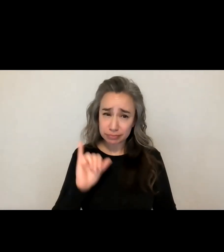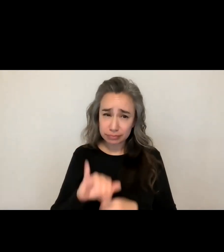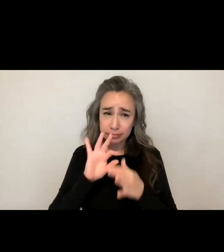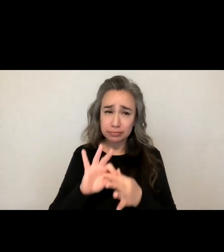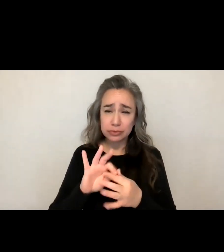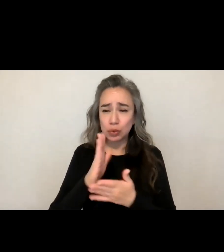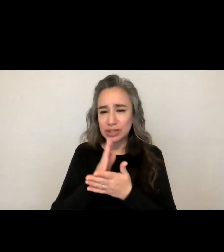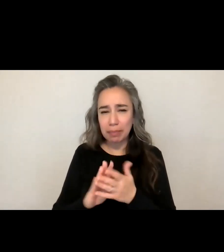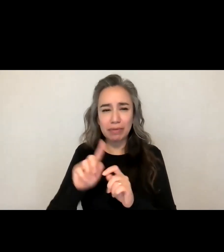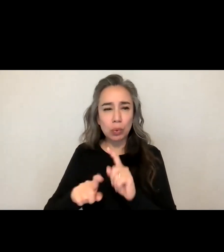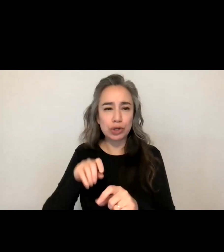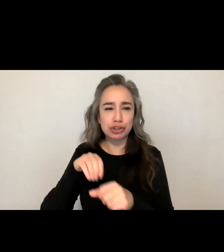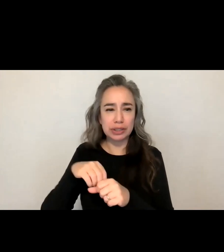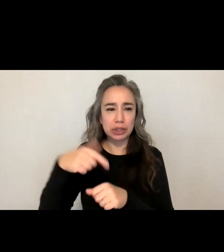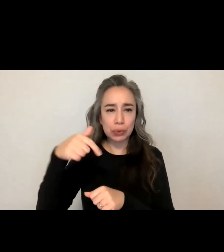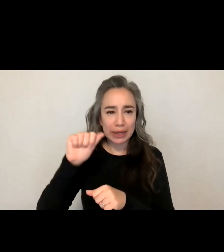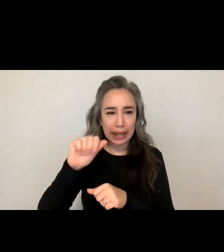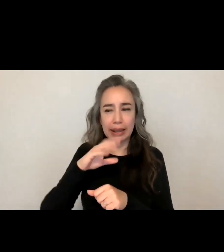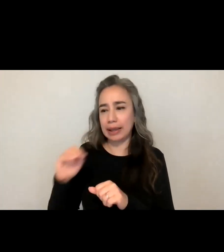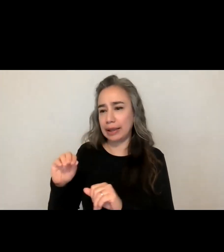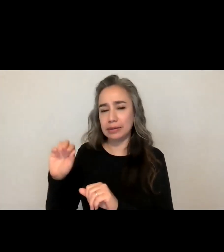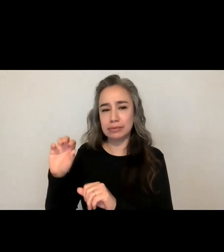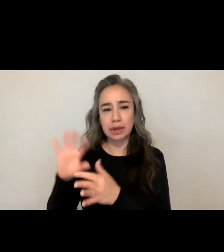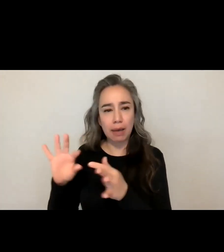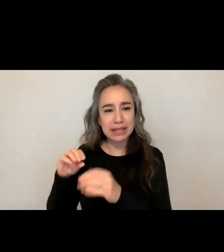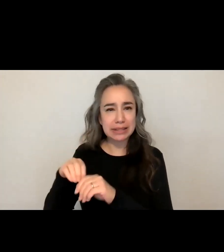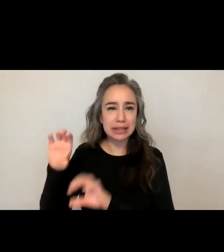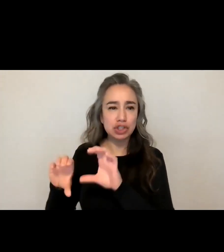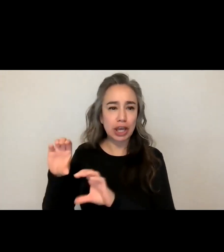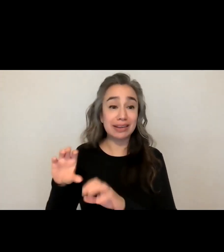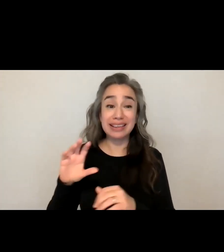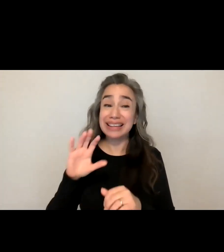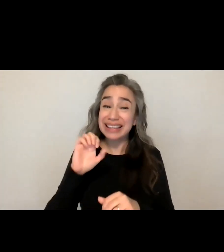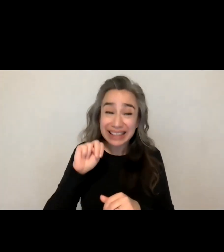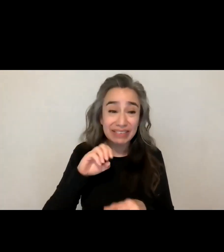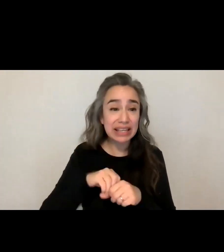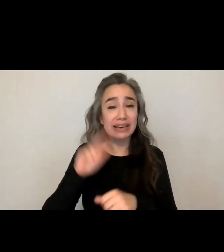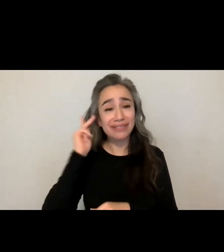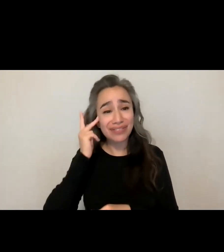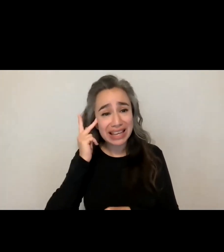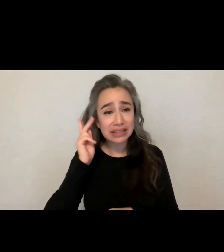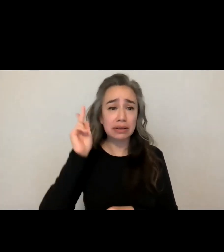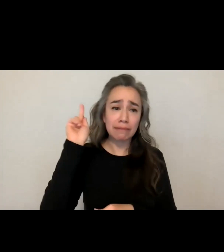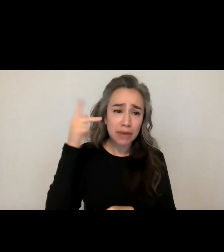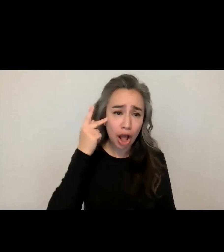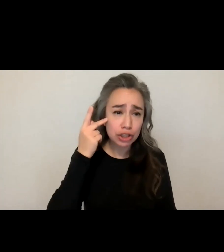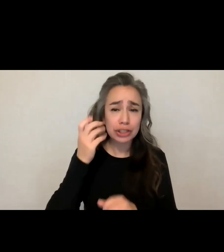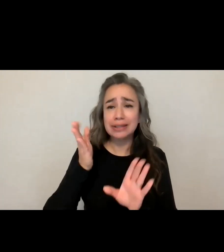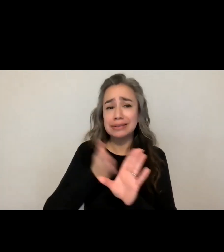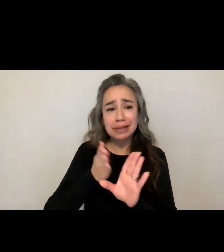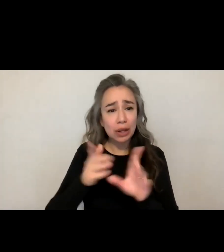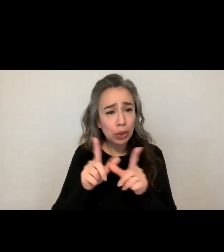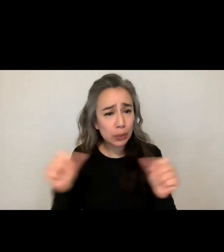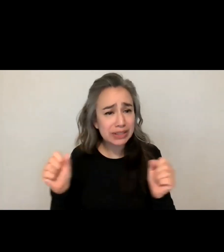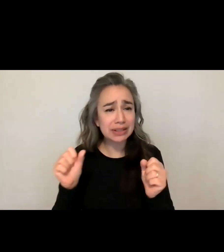the Q&A, in the chat, is that even areas such as phonetics, phonology, or psycholinguistics, all of these kinds of areas,